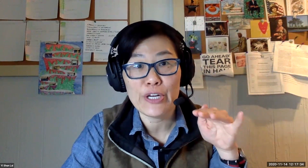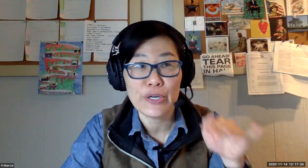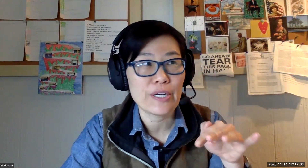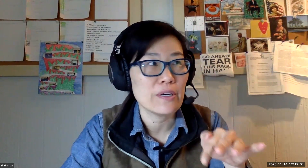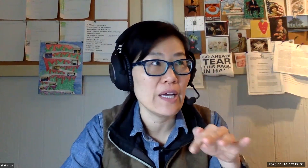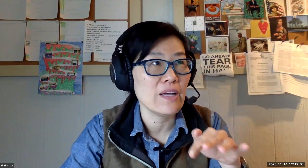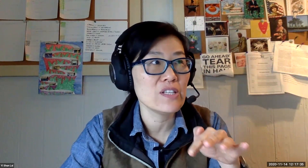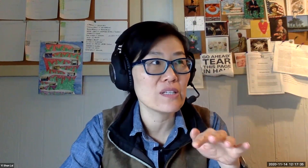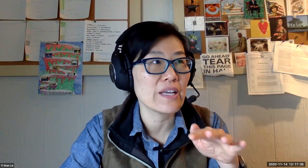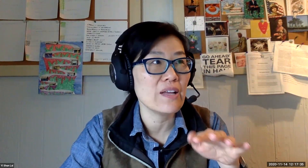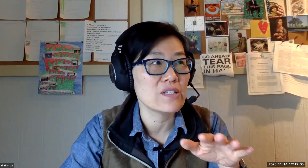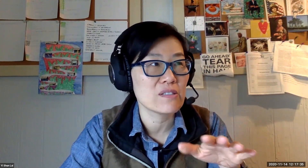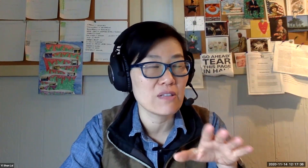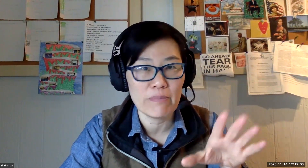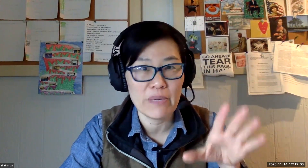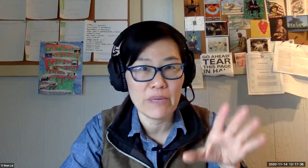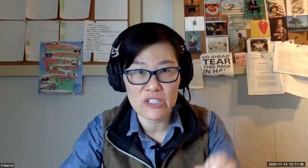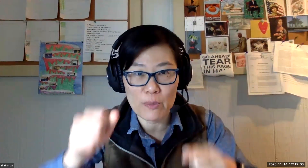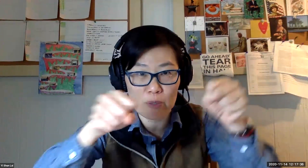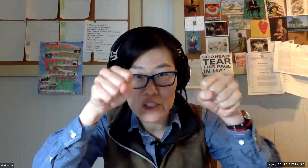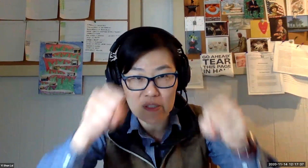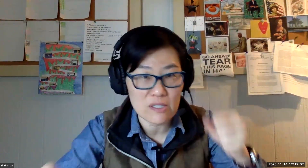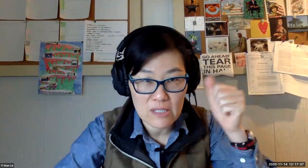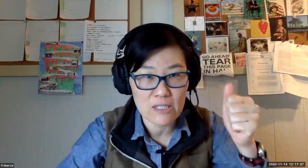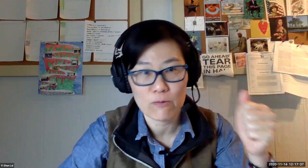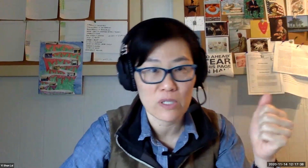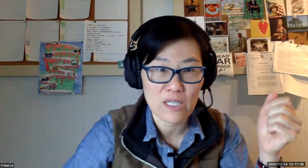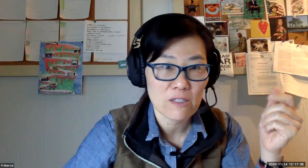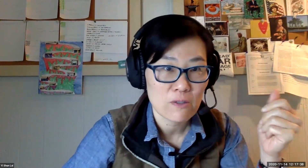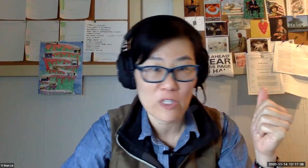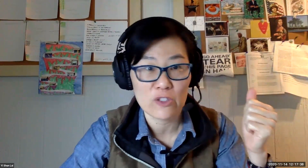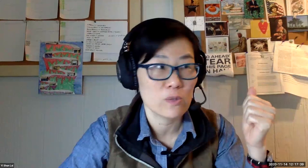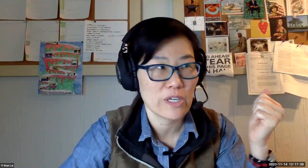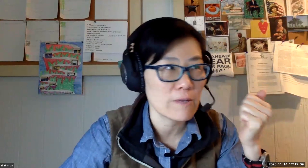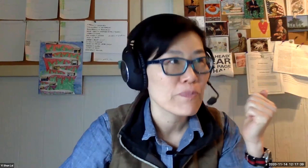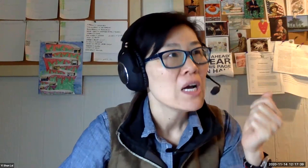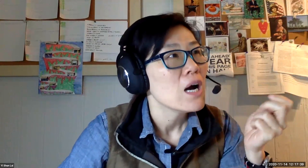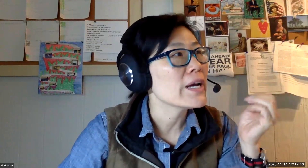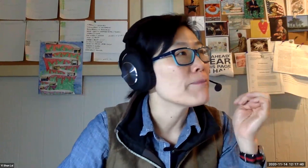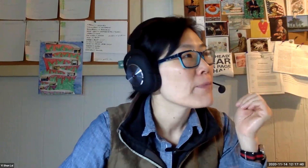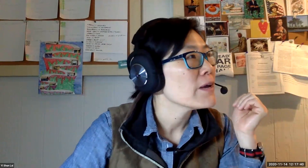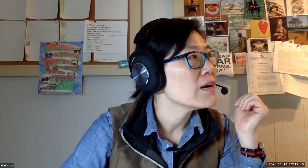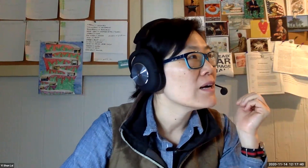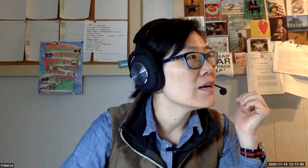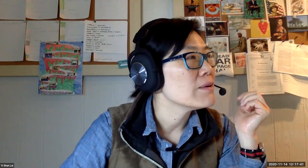write a great hook. Okay. And this is, again, this is like, pay attention, sharpen your pencils, because we're going to do some work here.